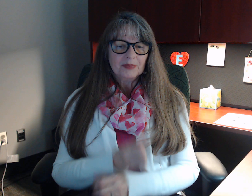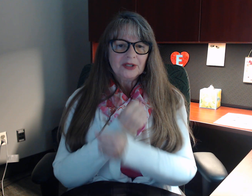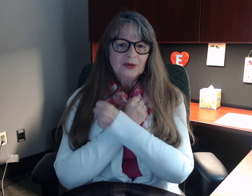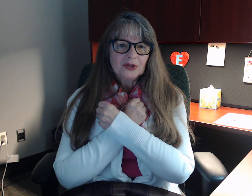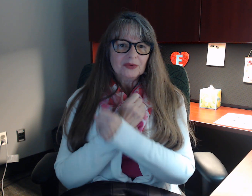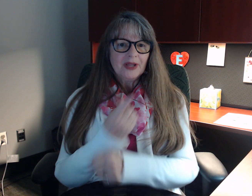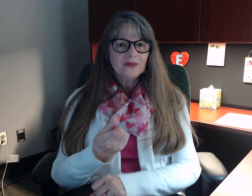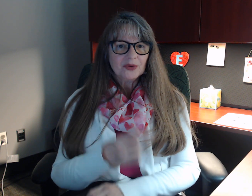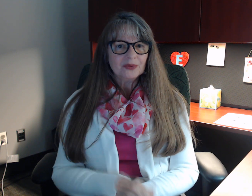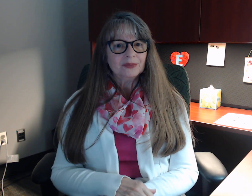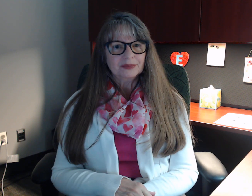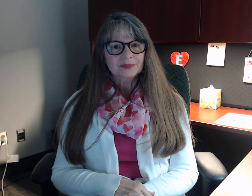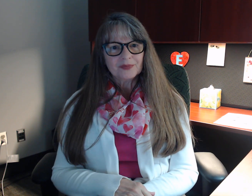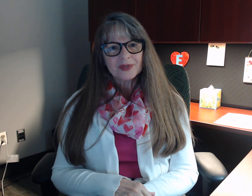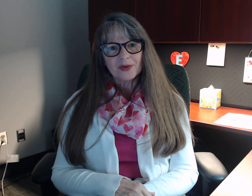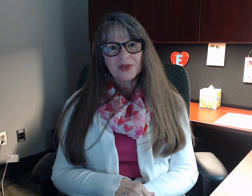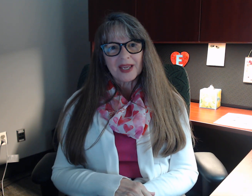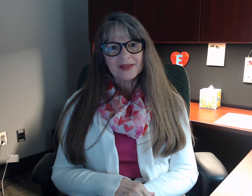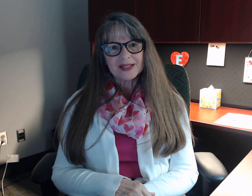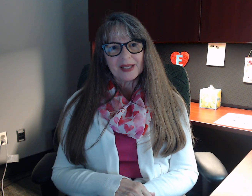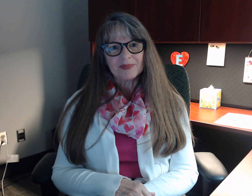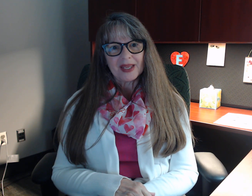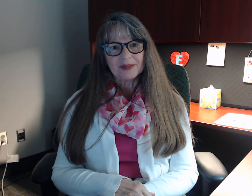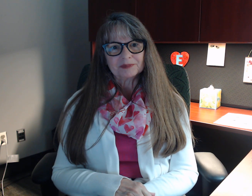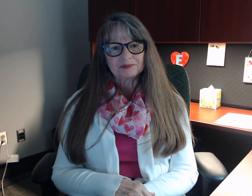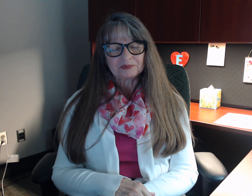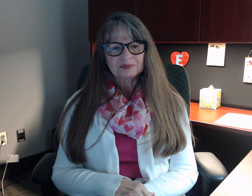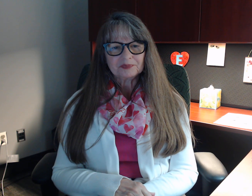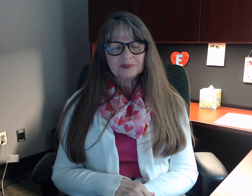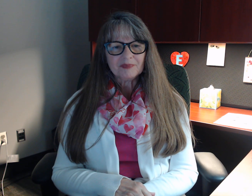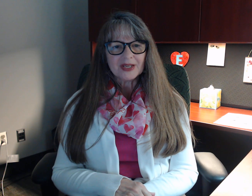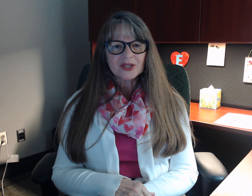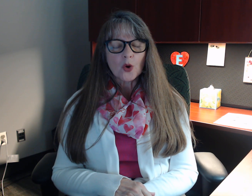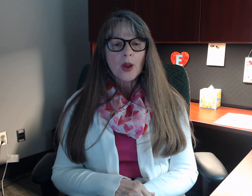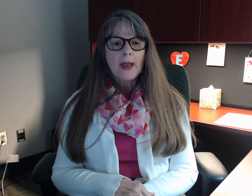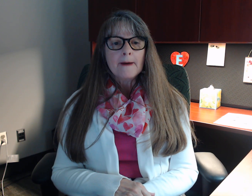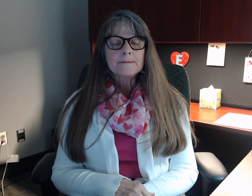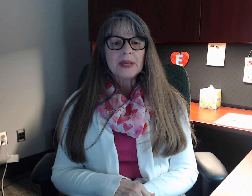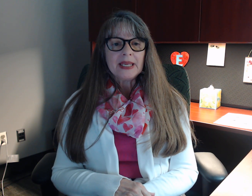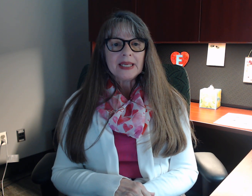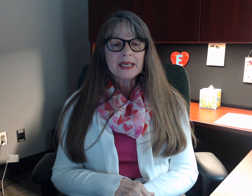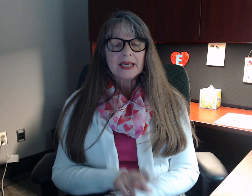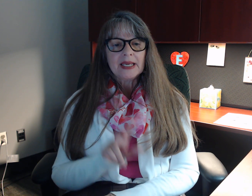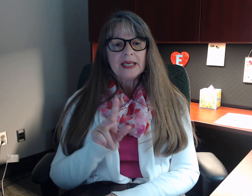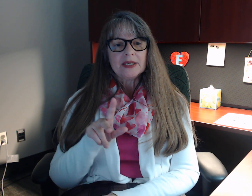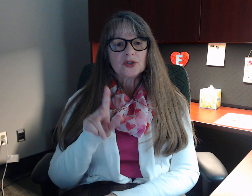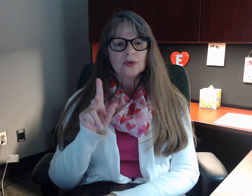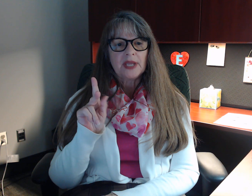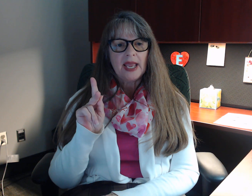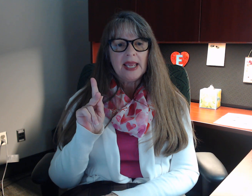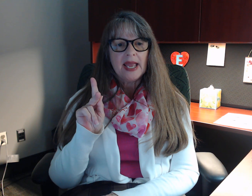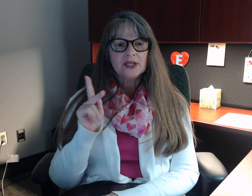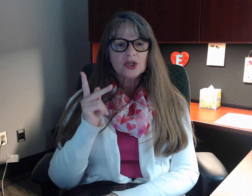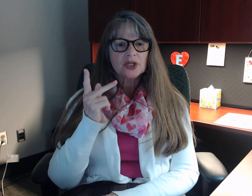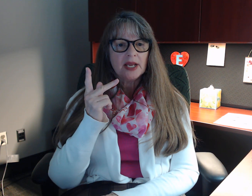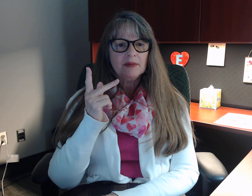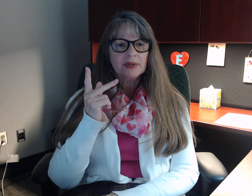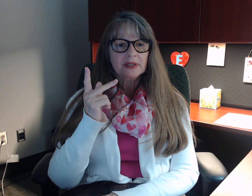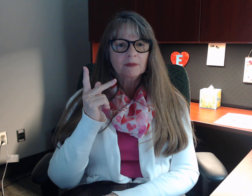can do love you. So the kind of the same thing. So pink is your K hand shape,